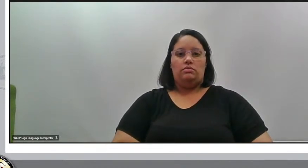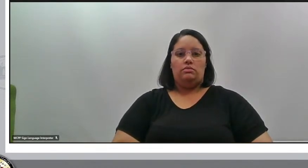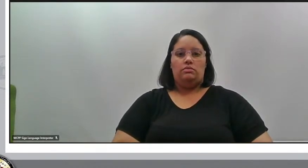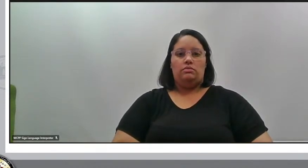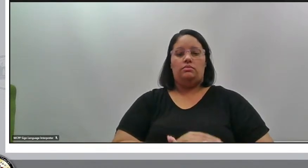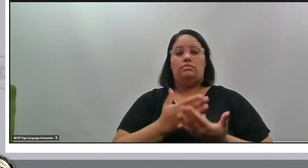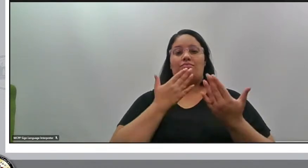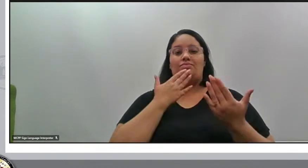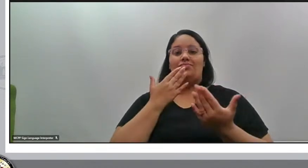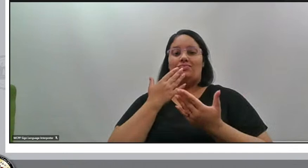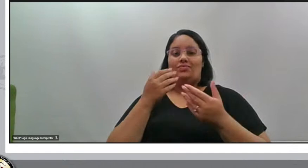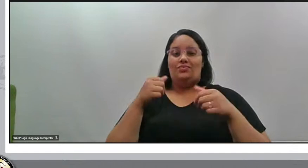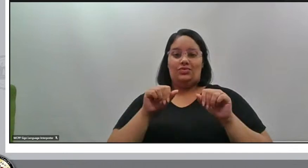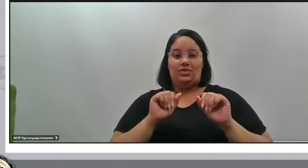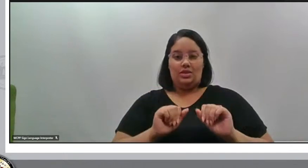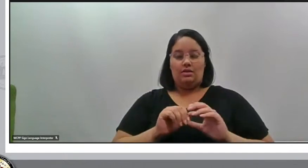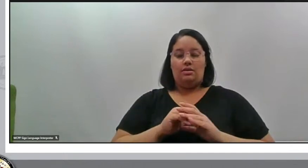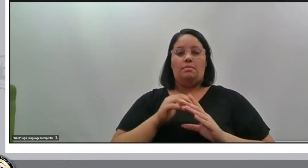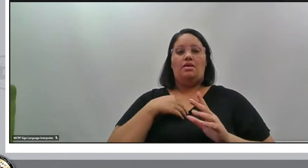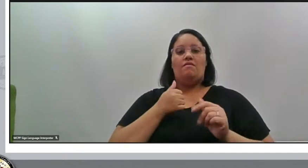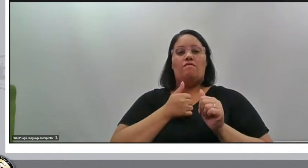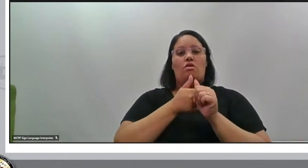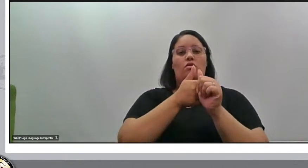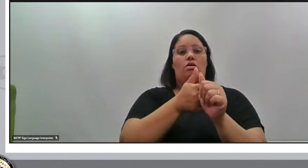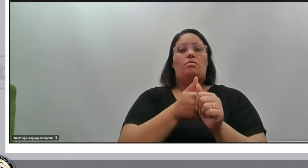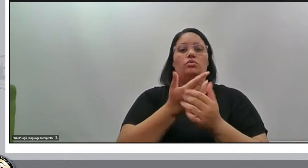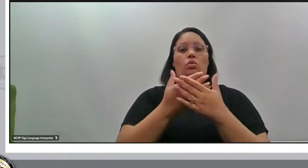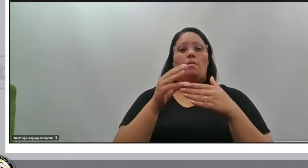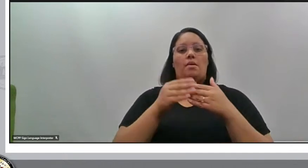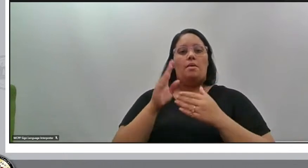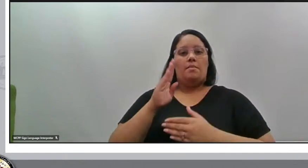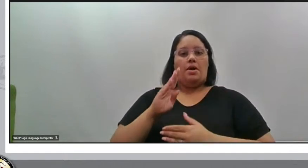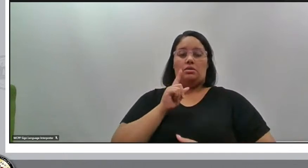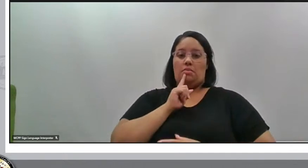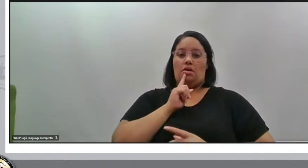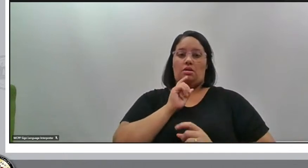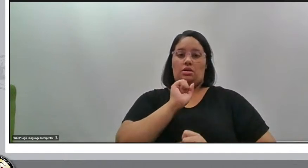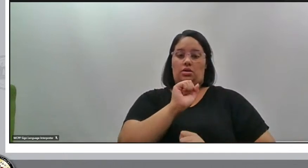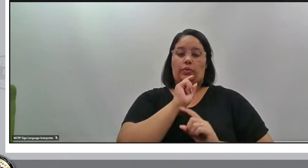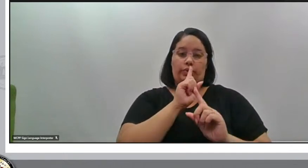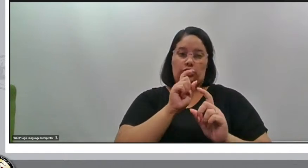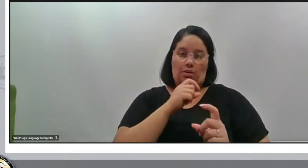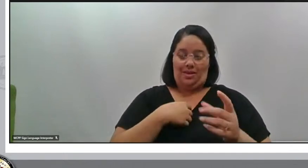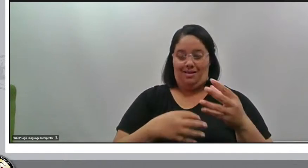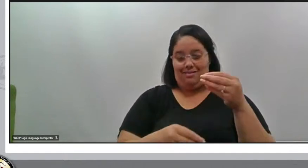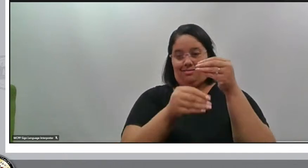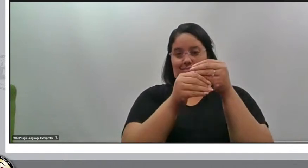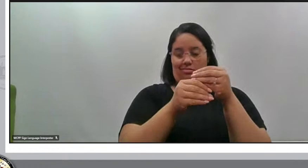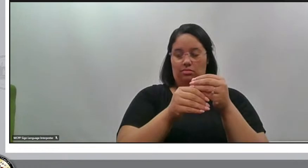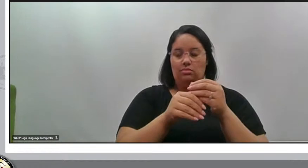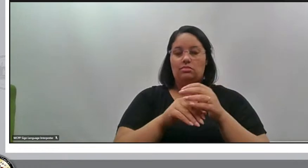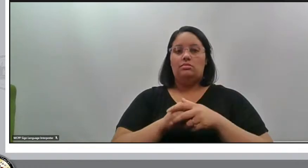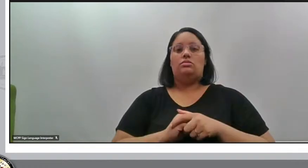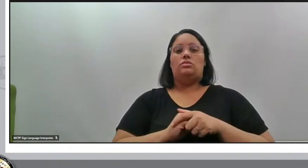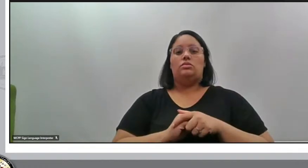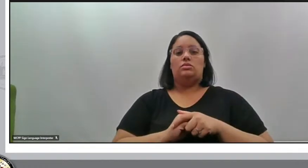Thank you very much, Chair. Chair, just following on to what Member Bartman is asking, I wanted to ask whether